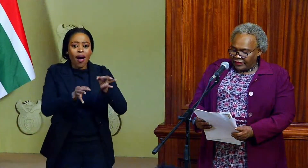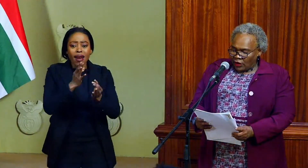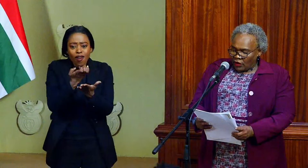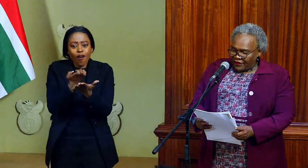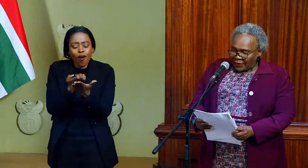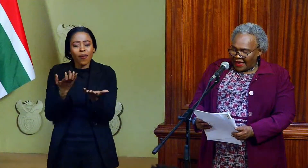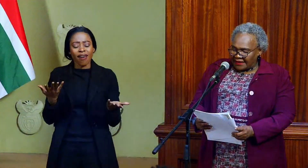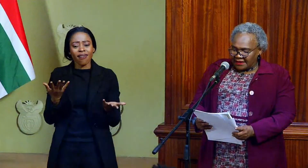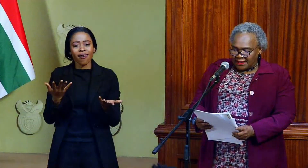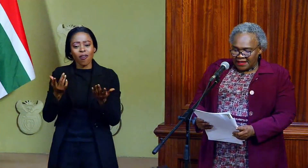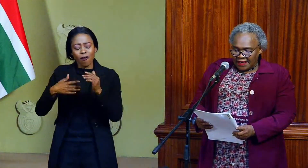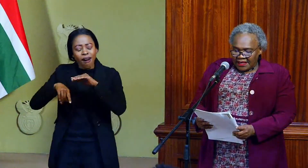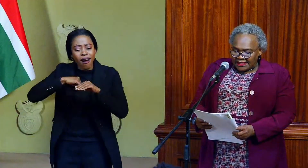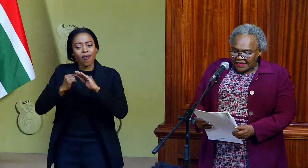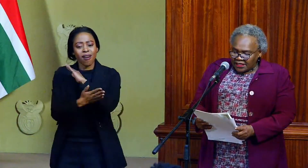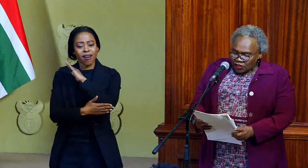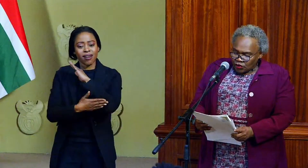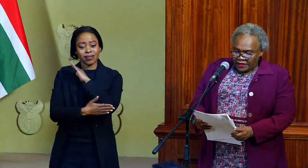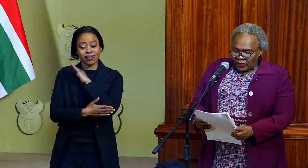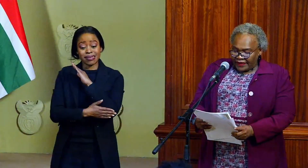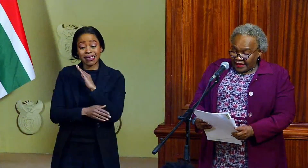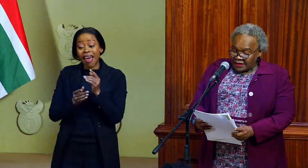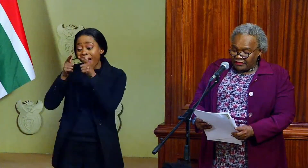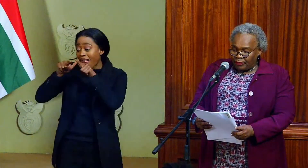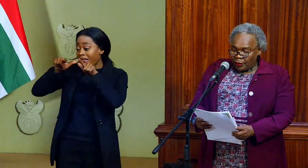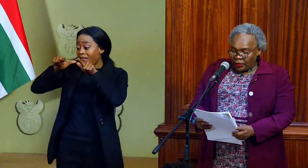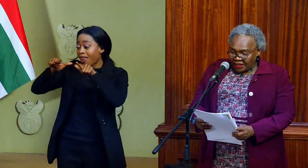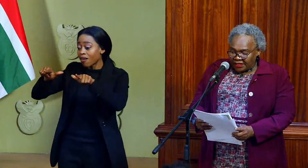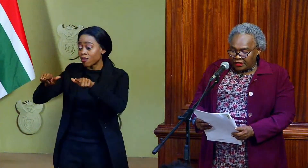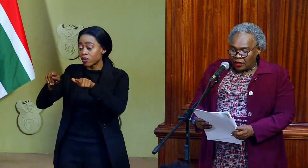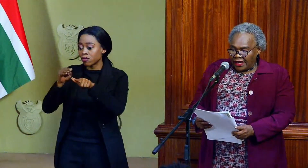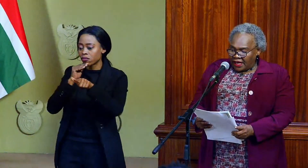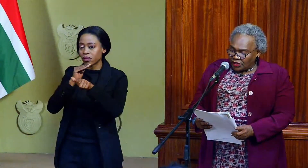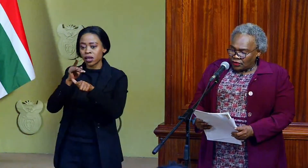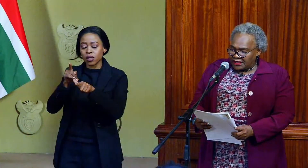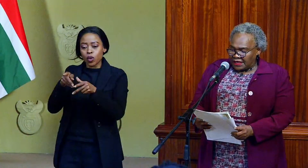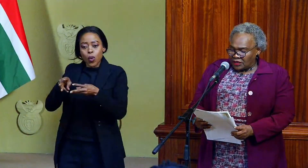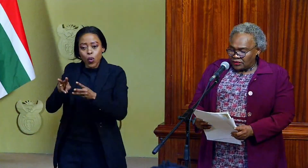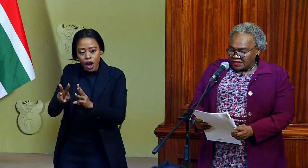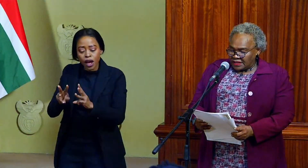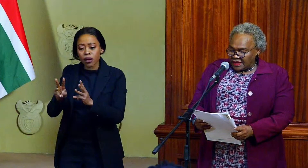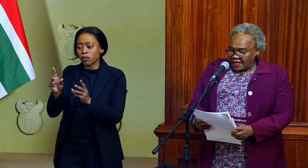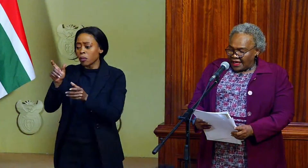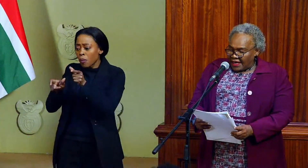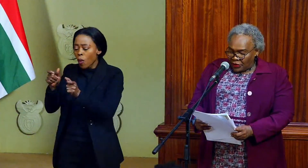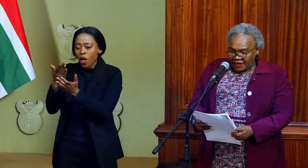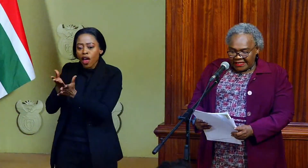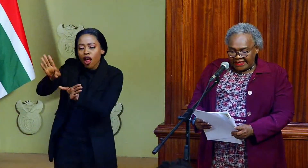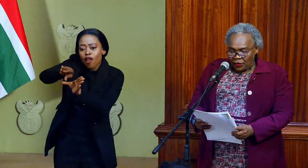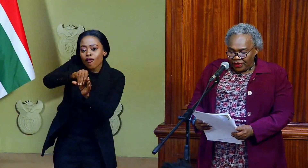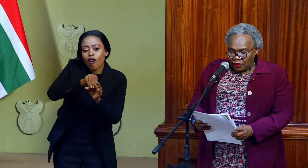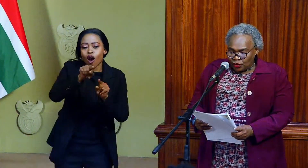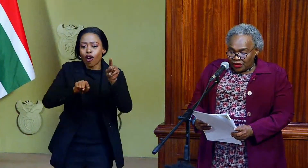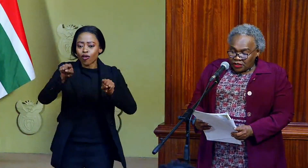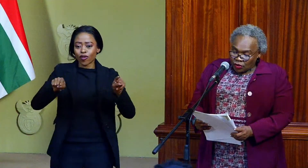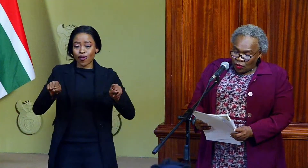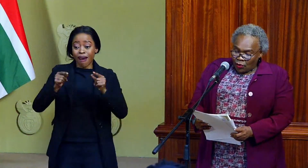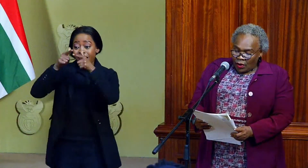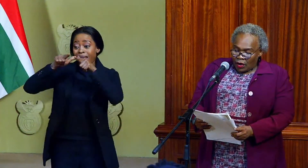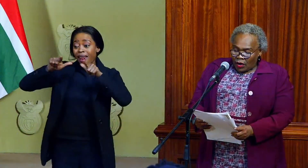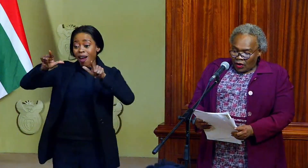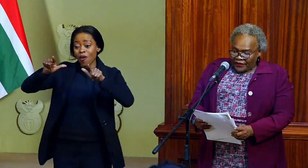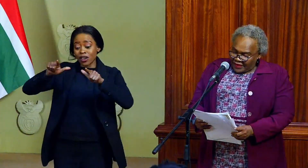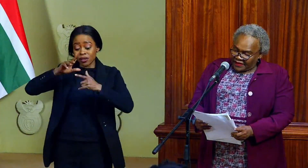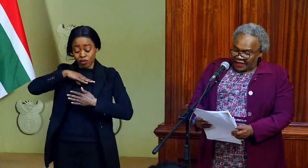economic life of our country. It is an instrument of active population and social inclusion. Language is a window to the